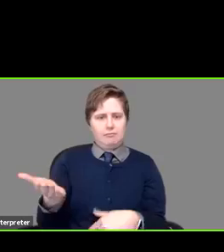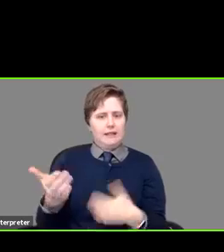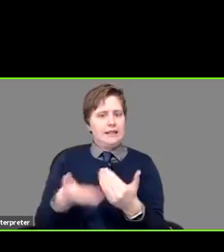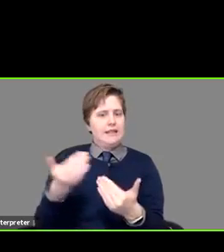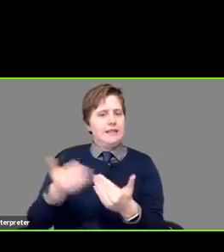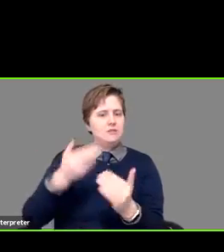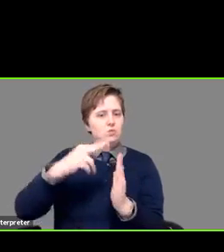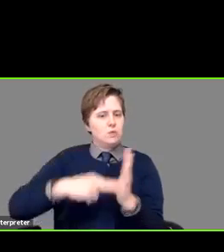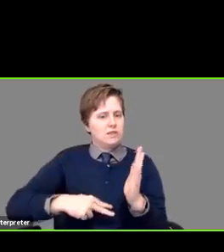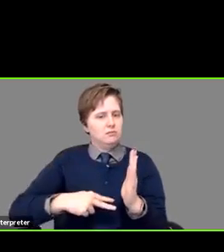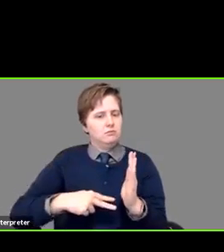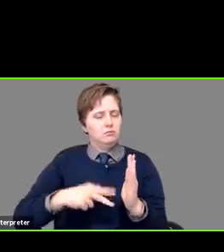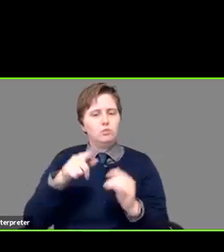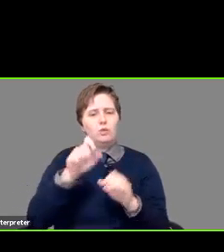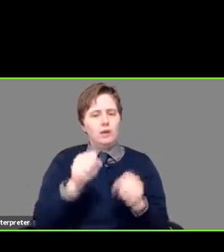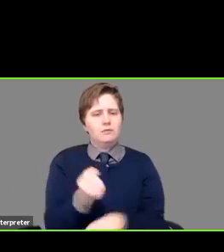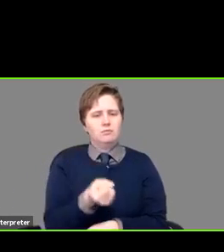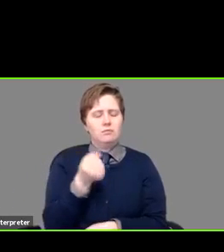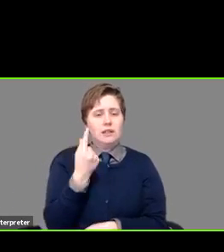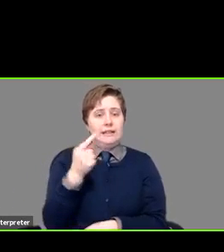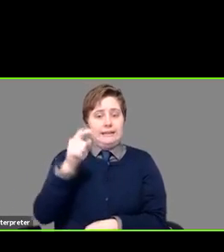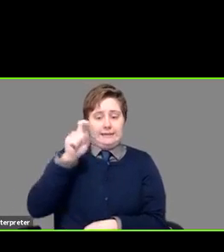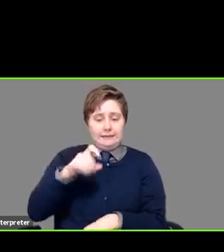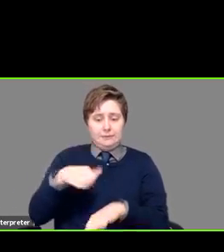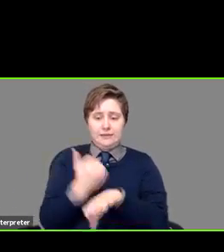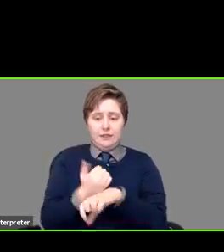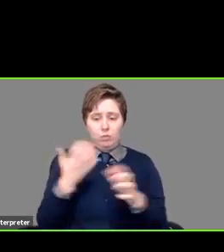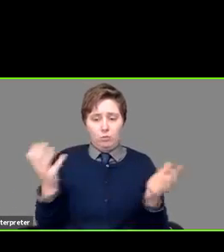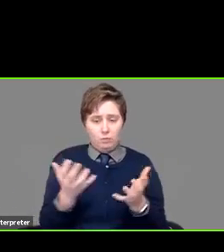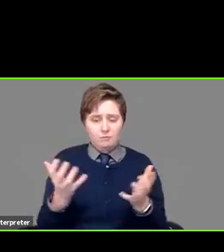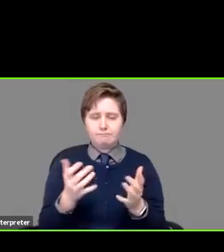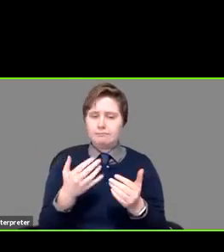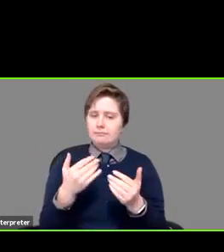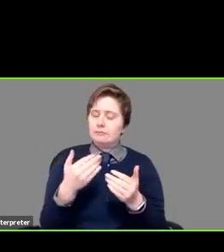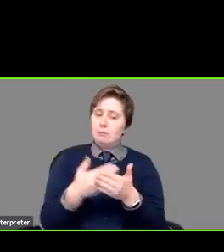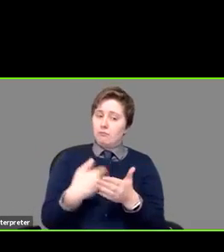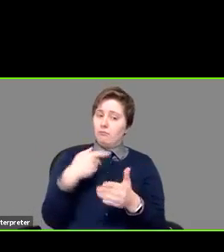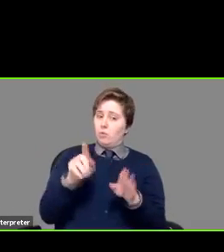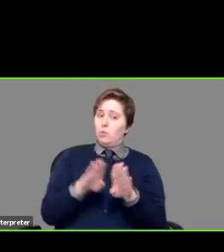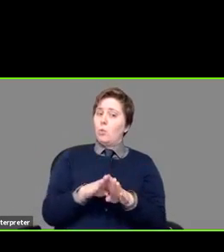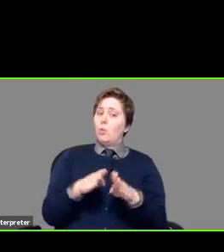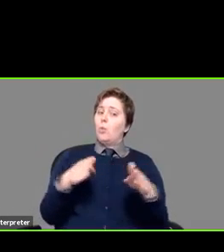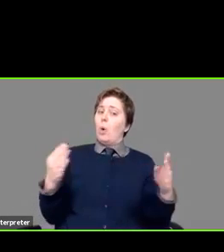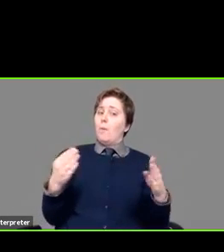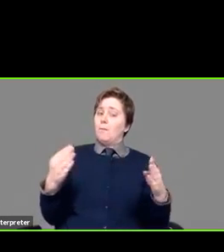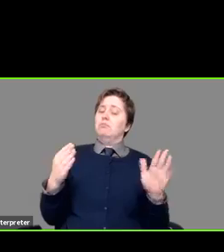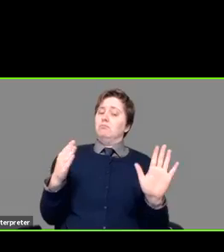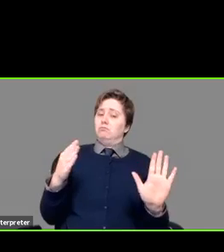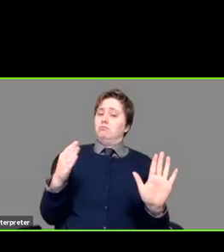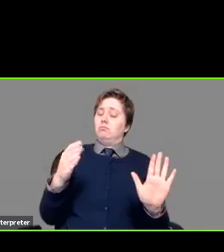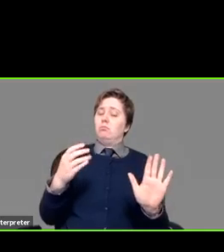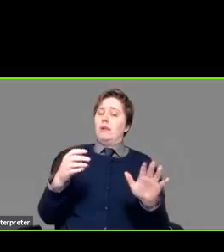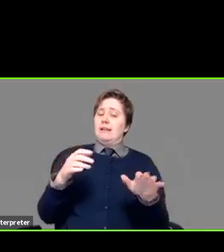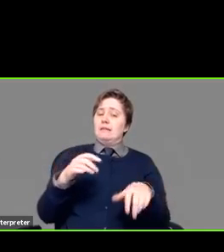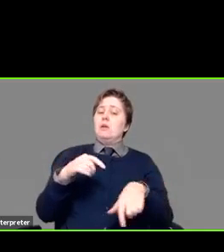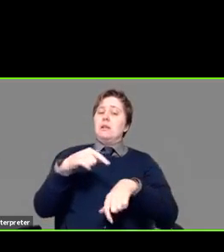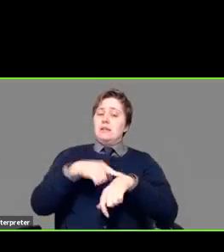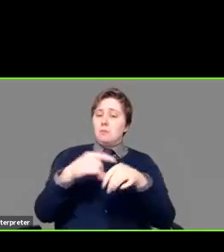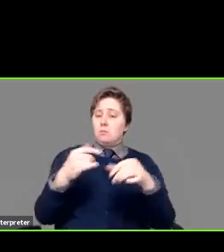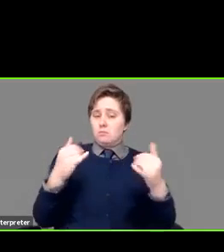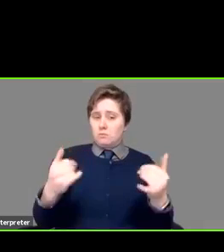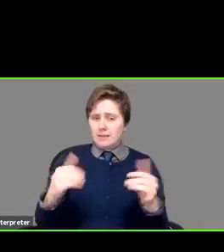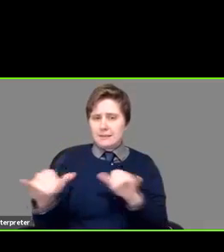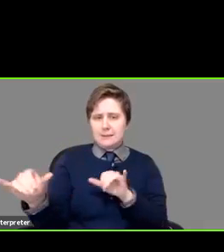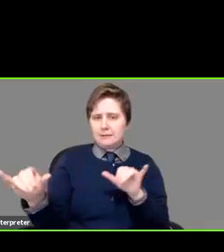read. You can understand what needs to be in place even before you open. Again, I would take the time right now, much like we did at